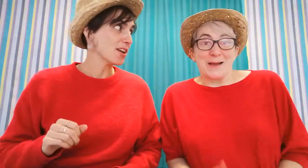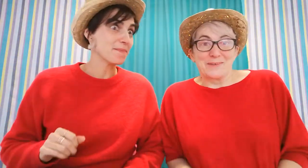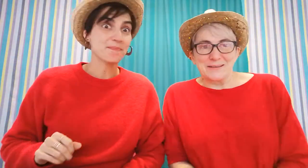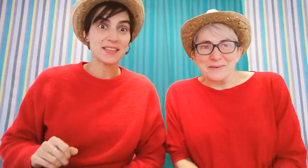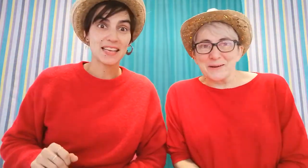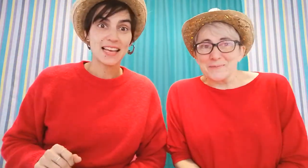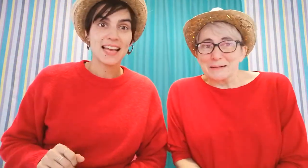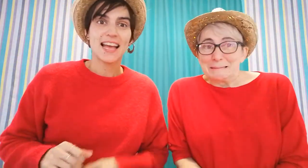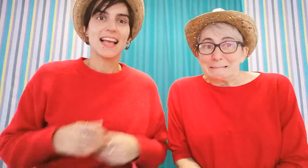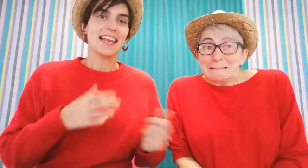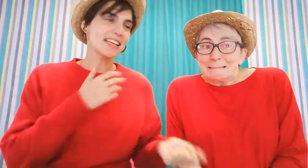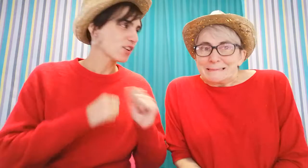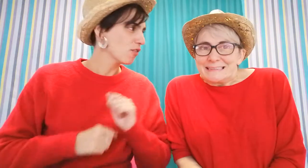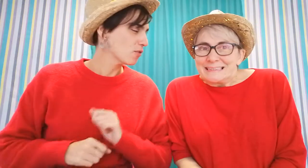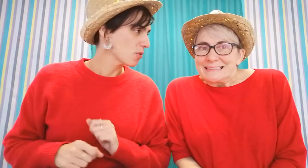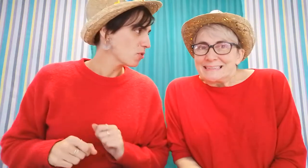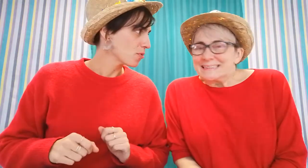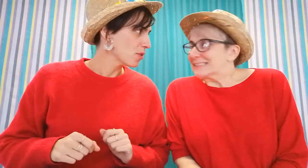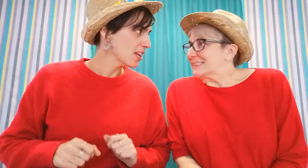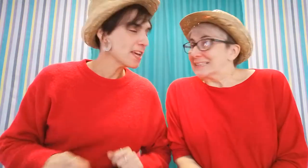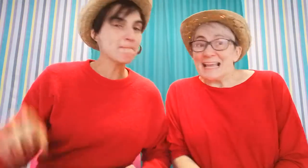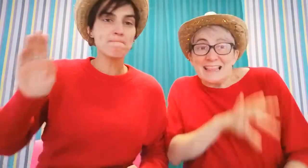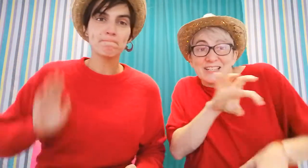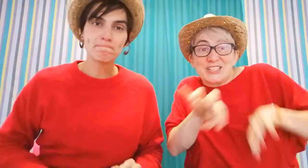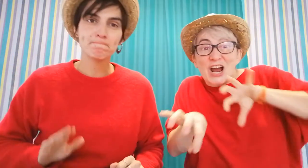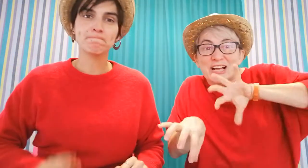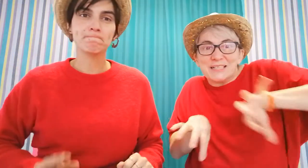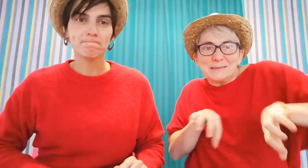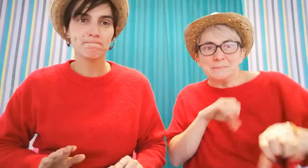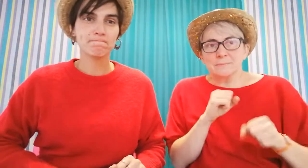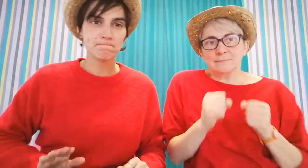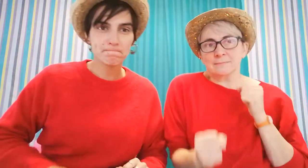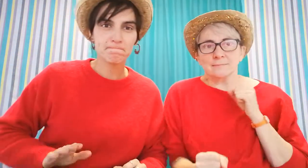I'm ready, Paloma. Let's go for a walk, Molly. In the jungle.